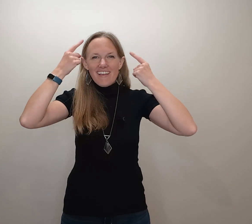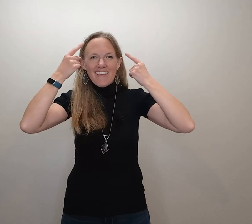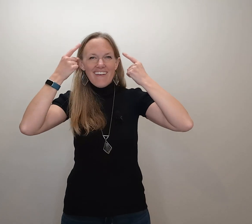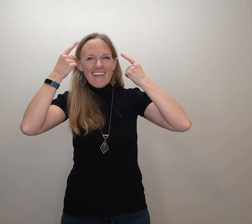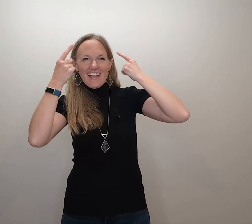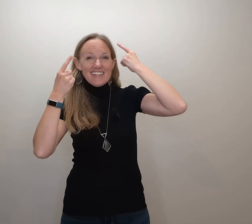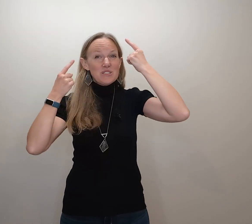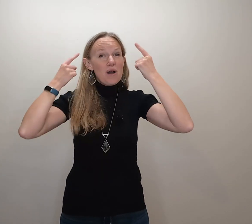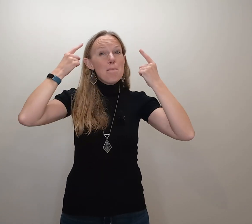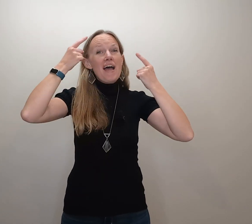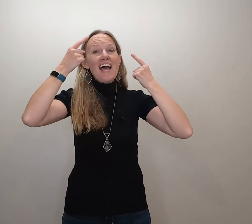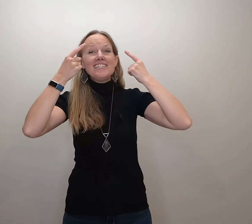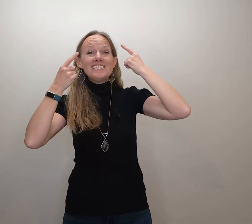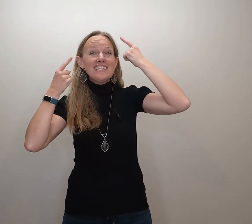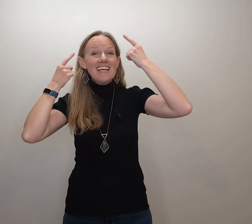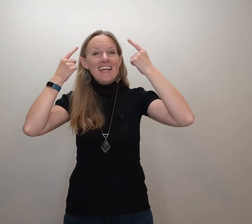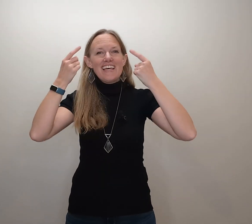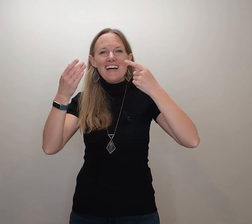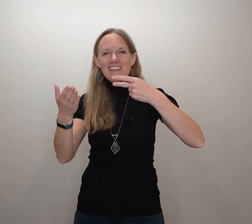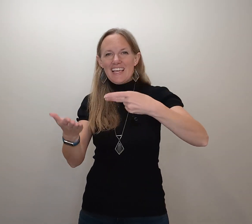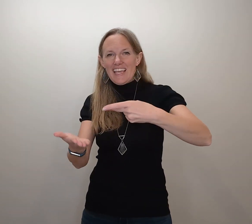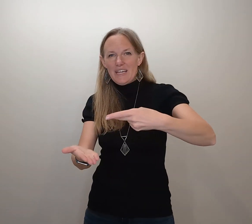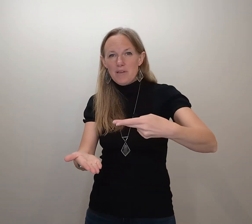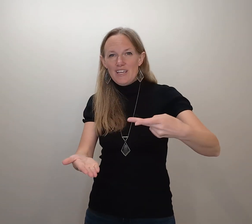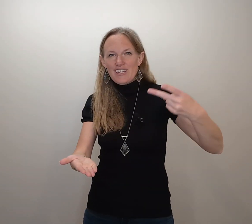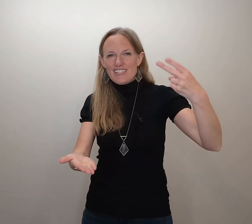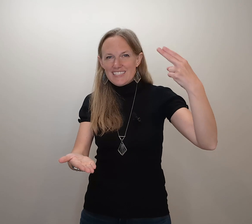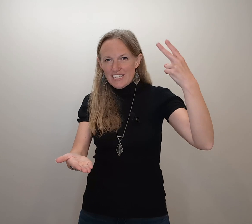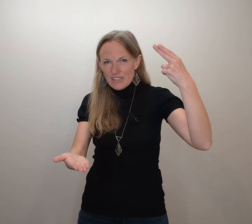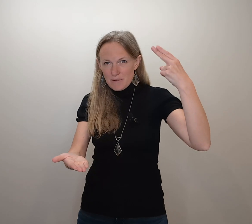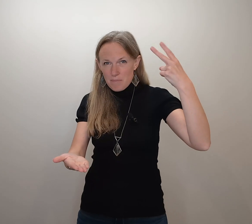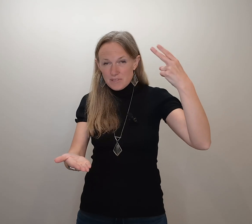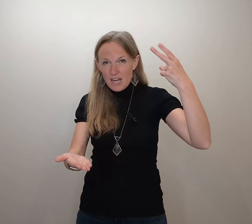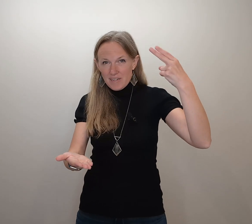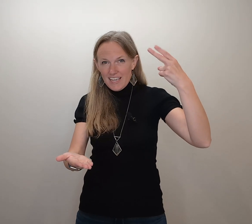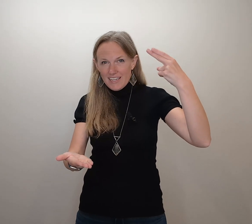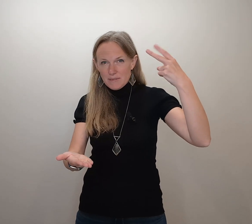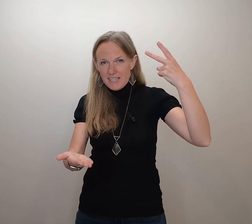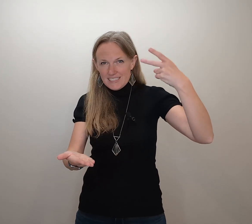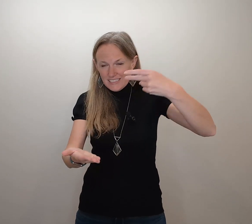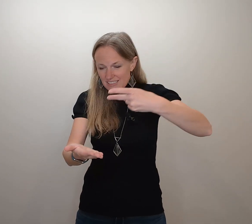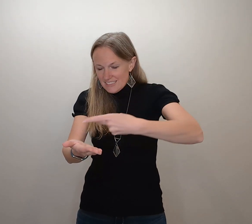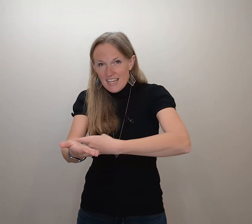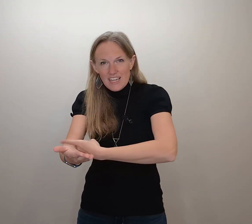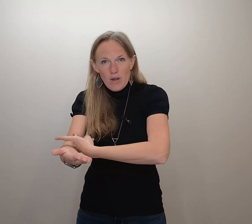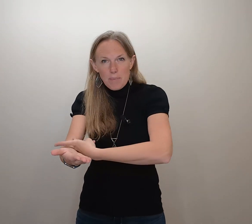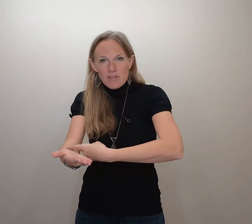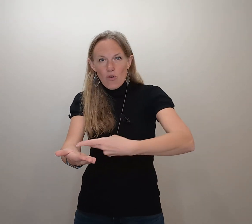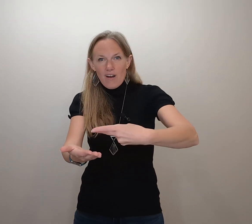it. Okay, so imagine and then a lamb. You're going to take your dominant hand, make scissors, go up your